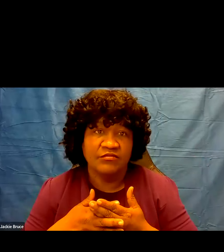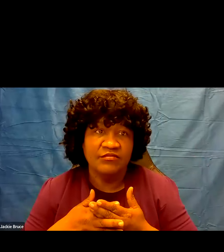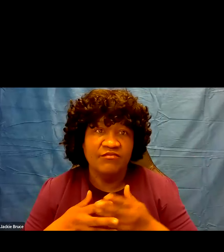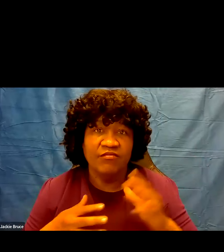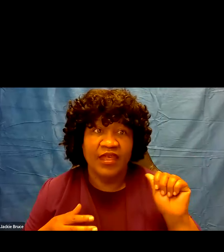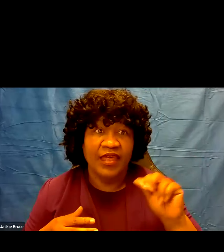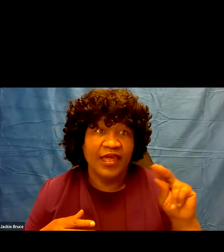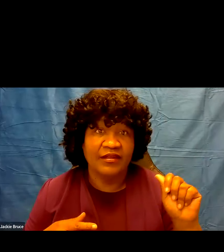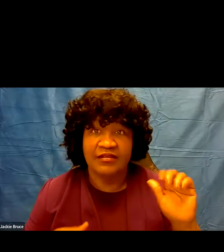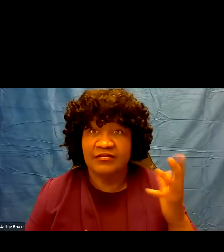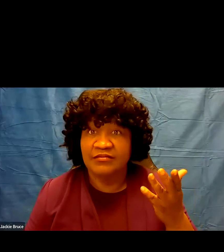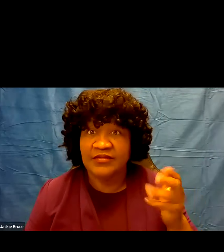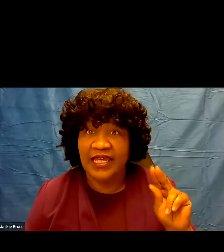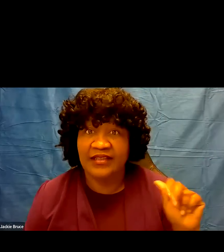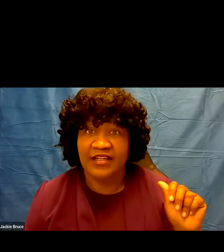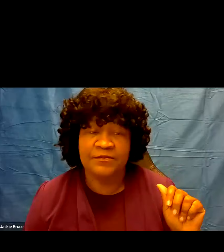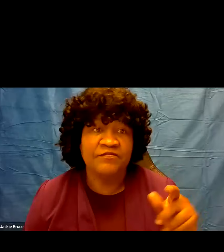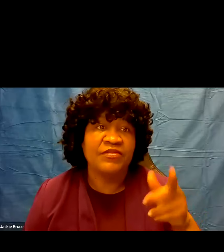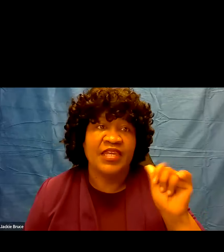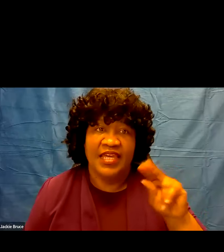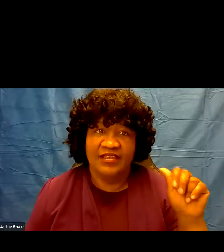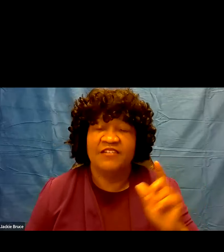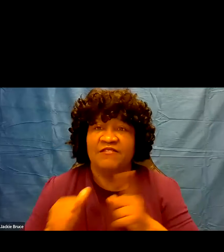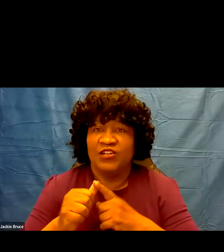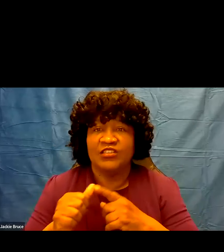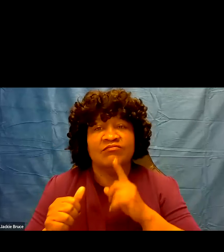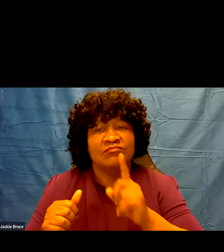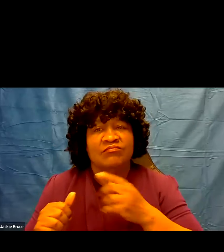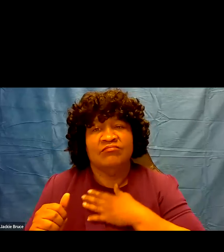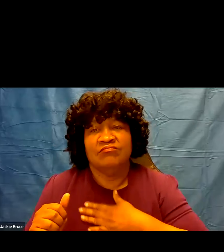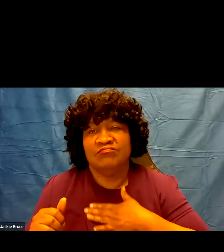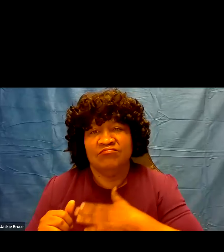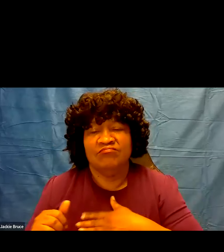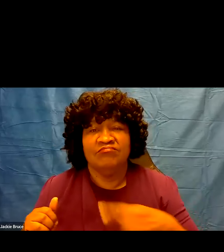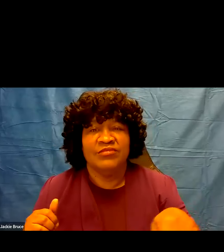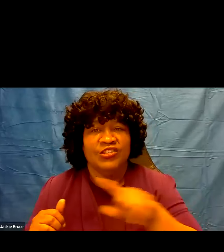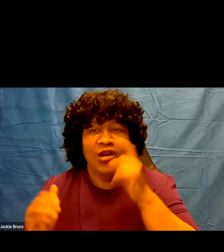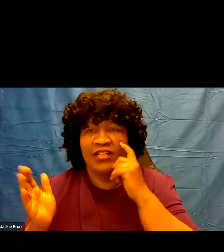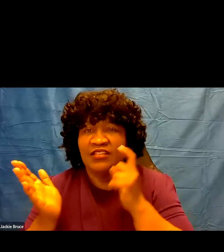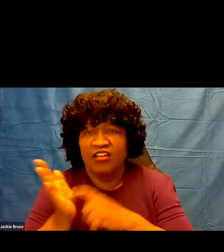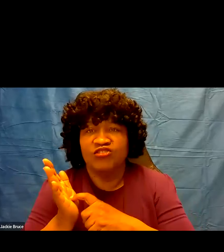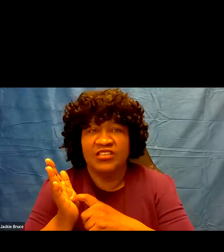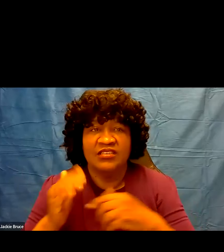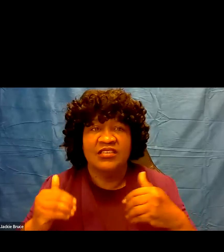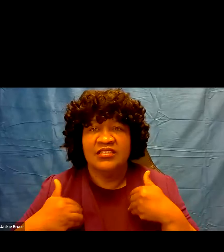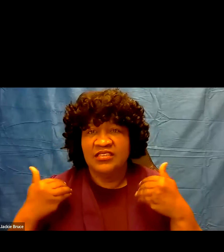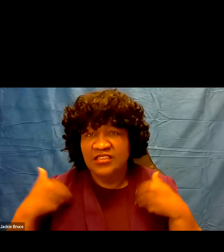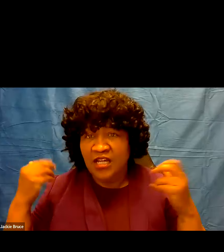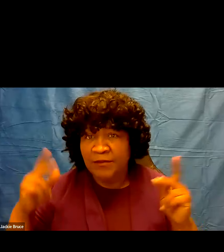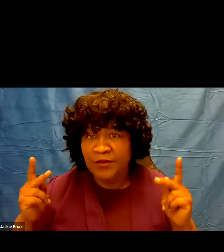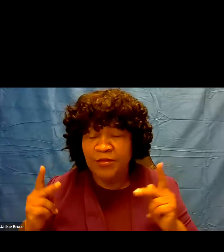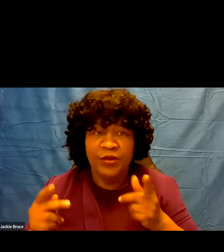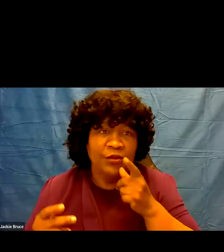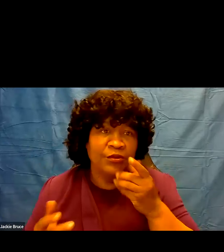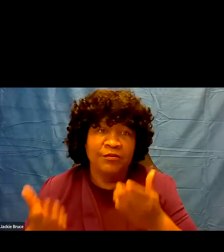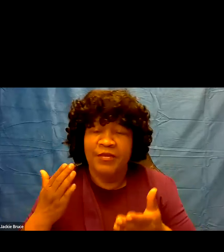Anna. So first of all, I really appreciate y'all acknowledging young people who may